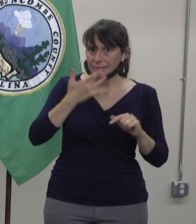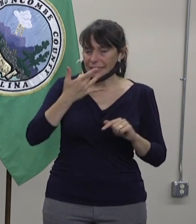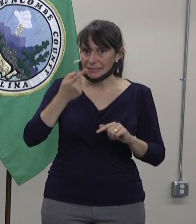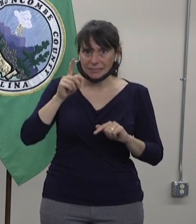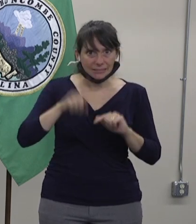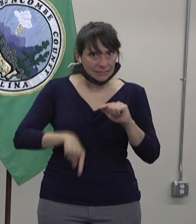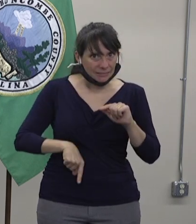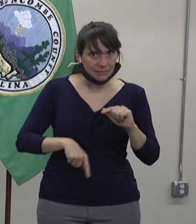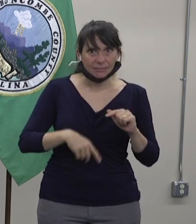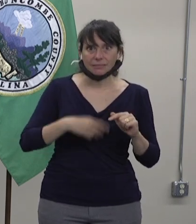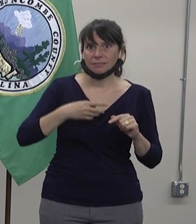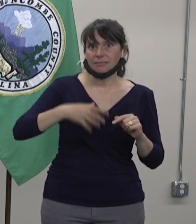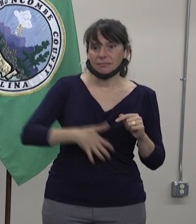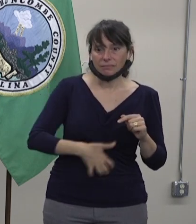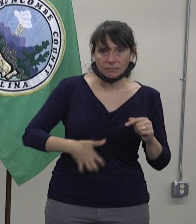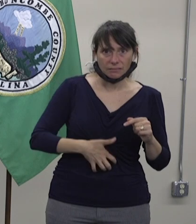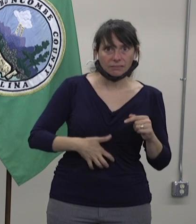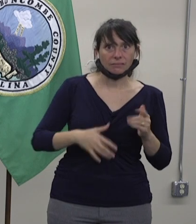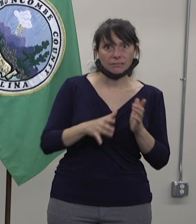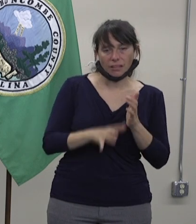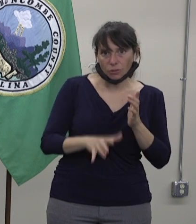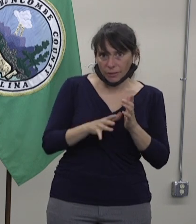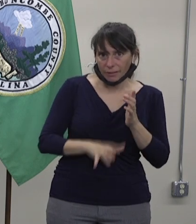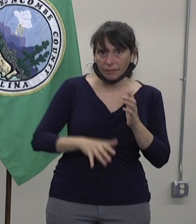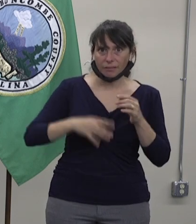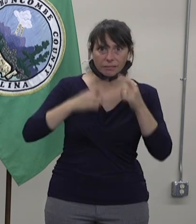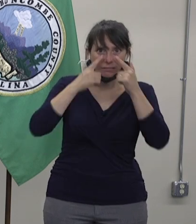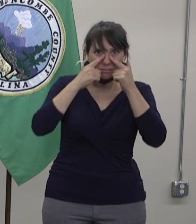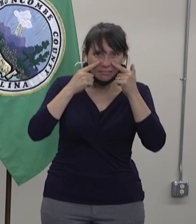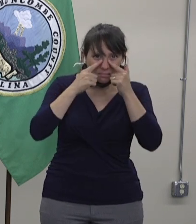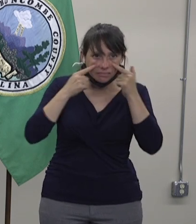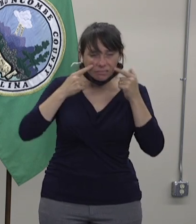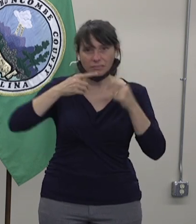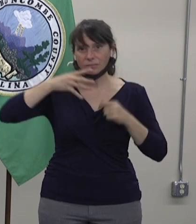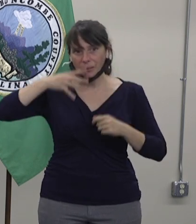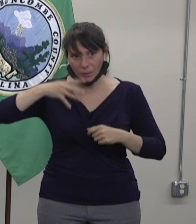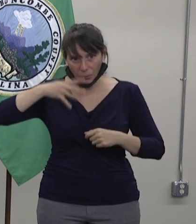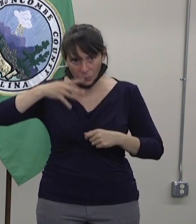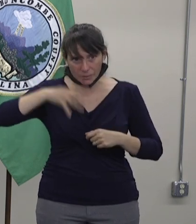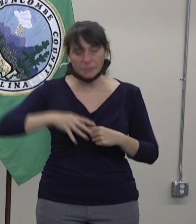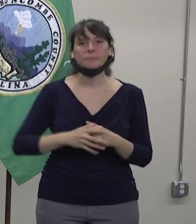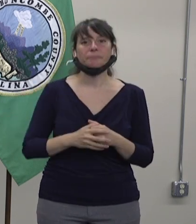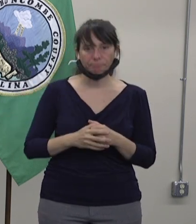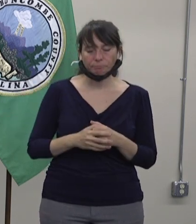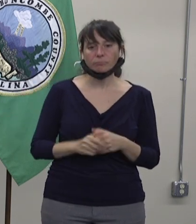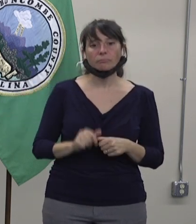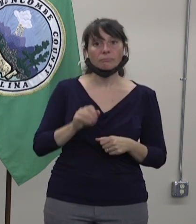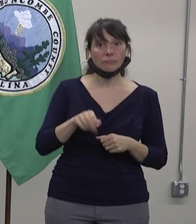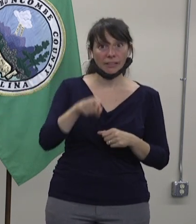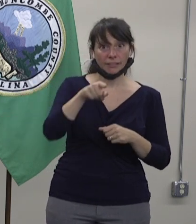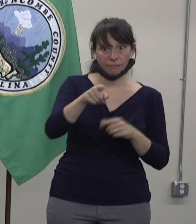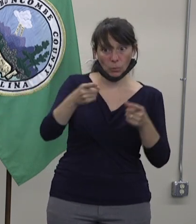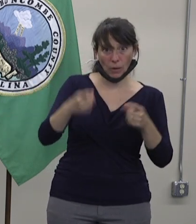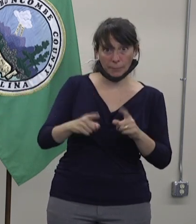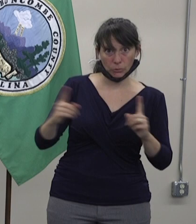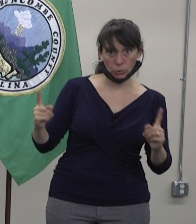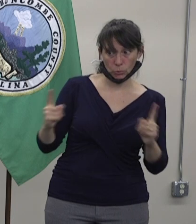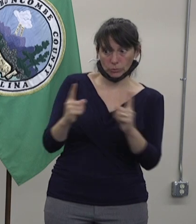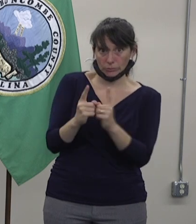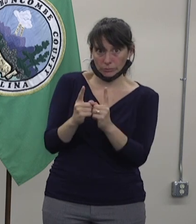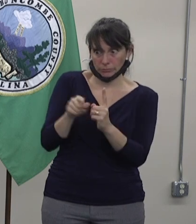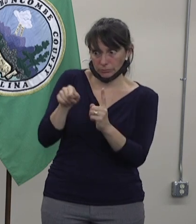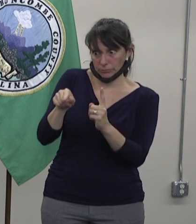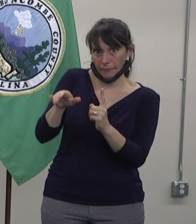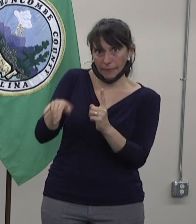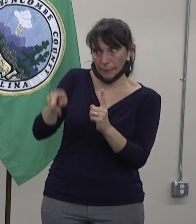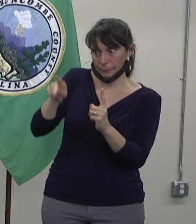nose, nausea, vomiting, or diarrhea. If you are a close contact to someone with COVID-19, whether